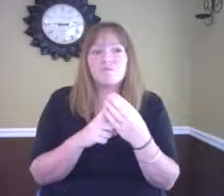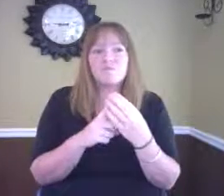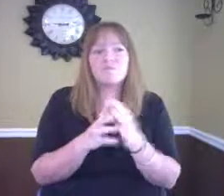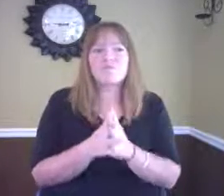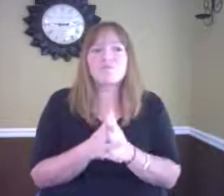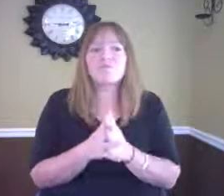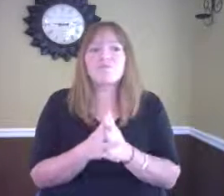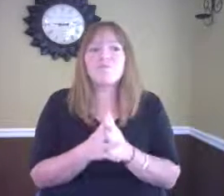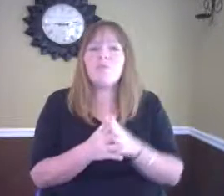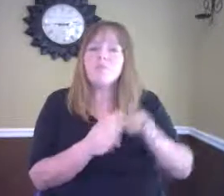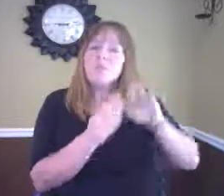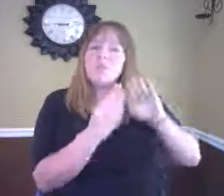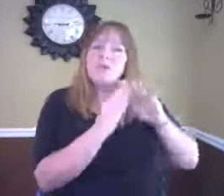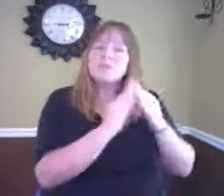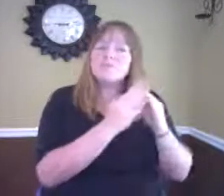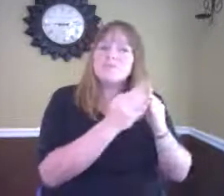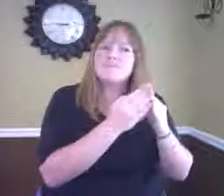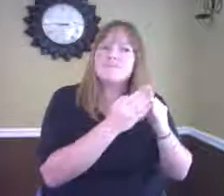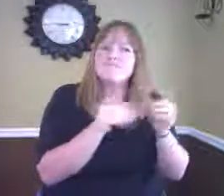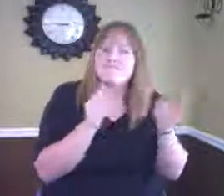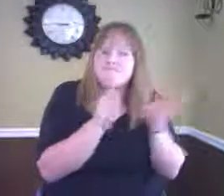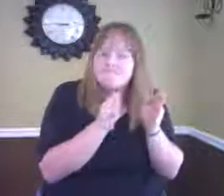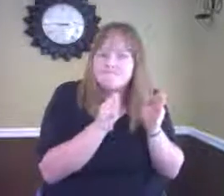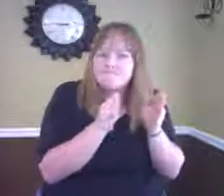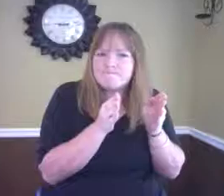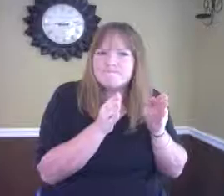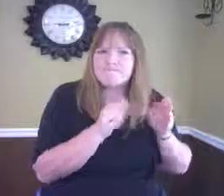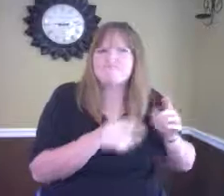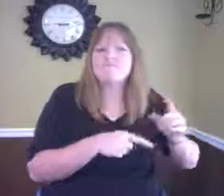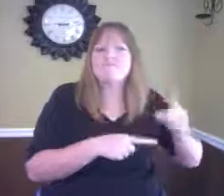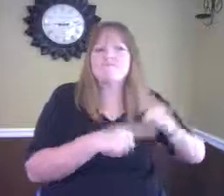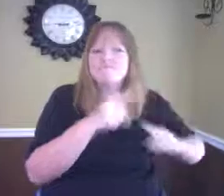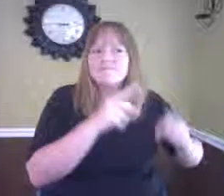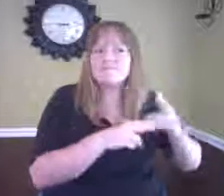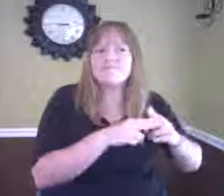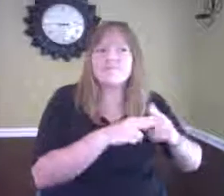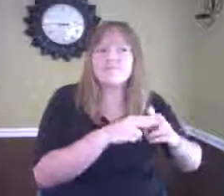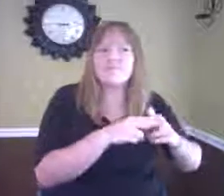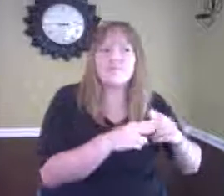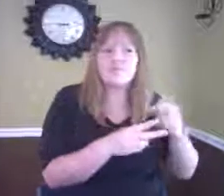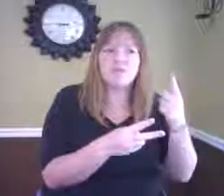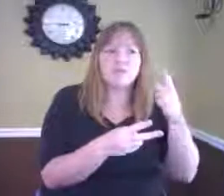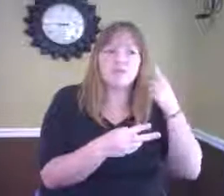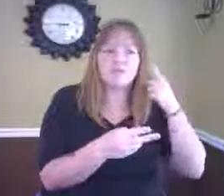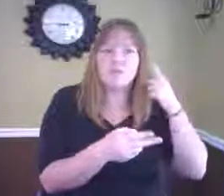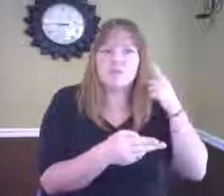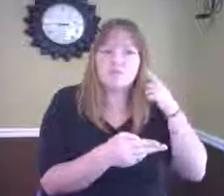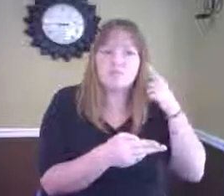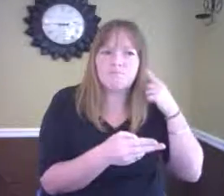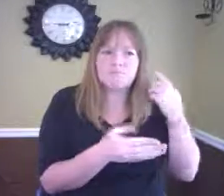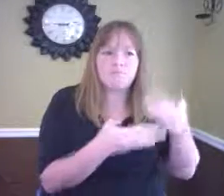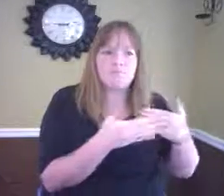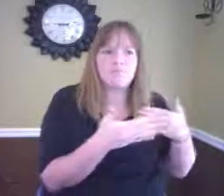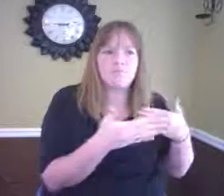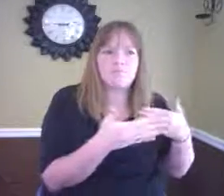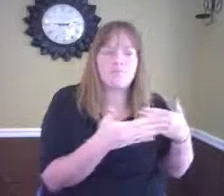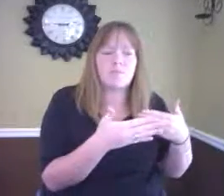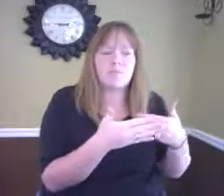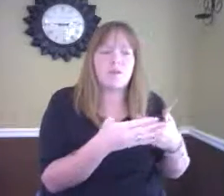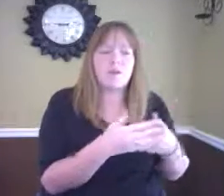small. So these sign names, people have heard of others before actually meeting them, and you get quite well known by